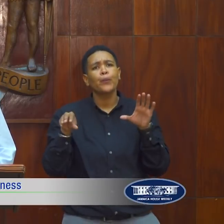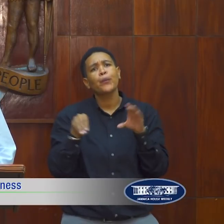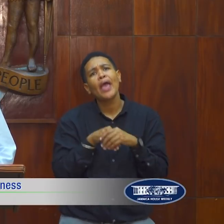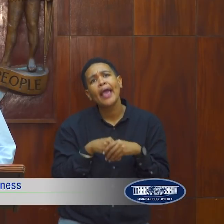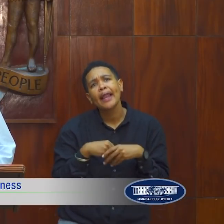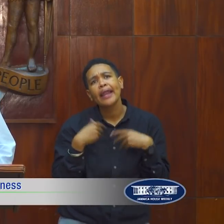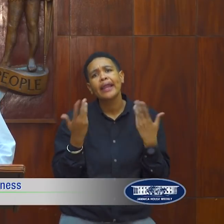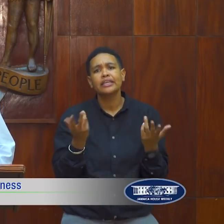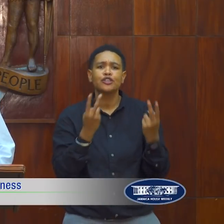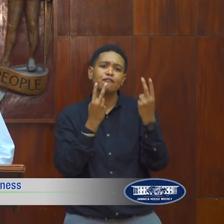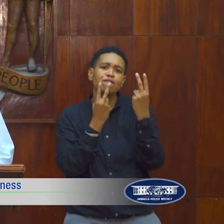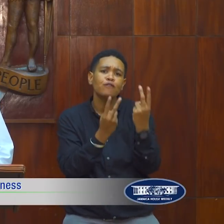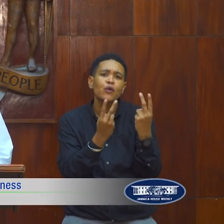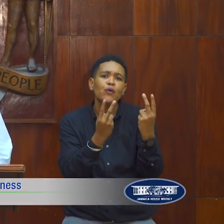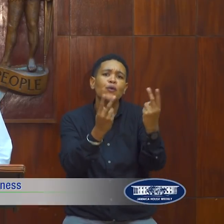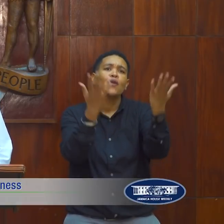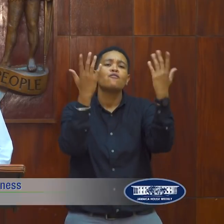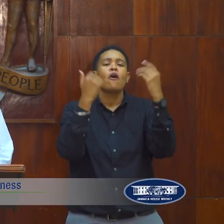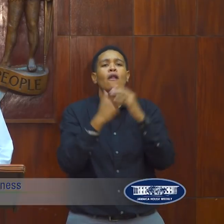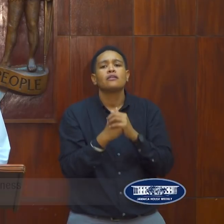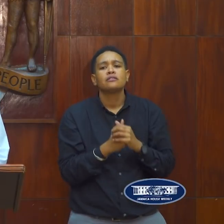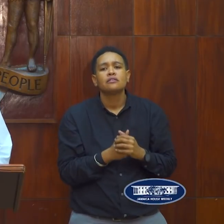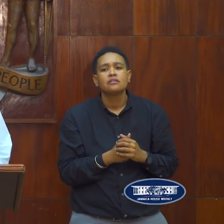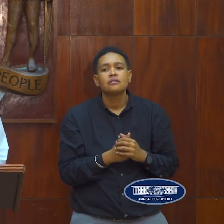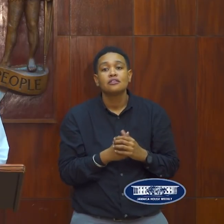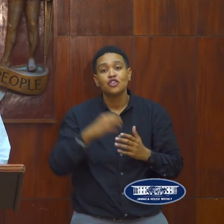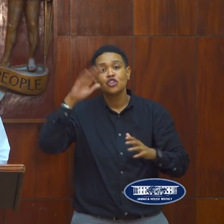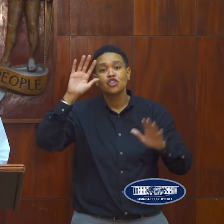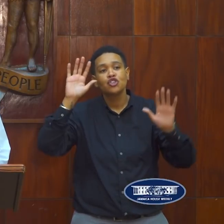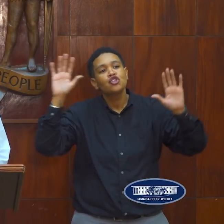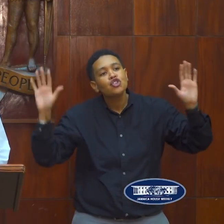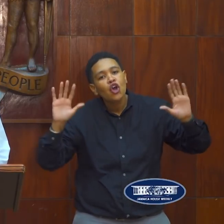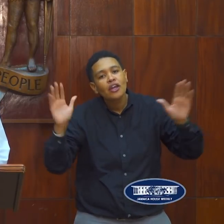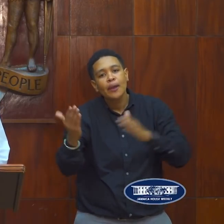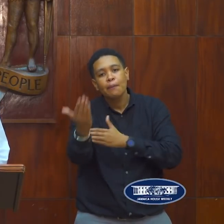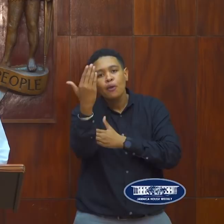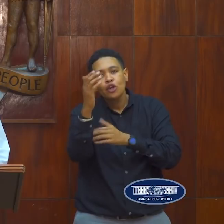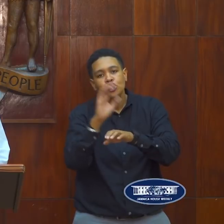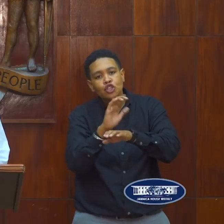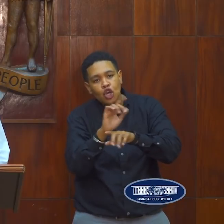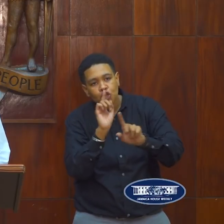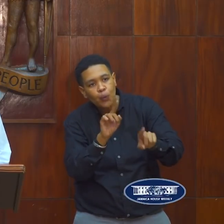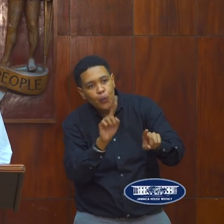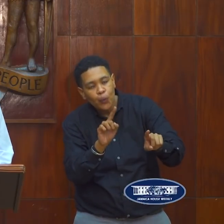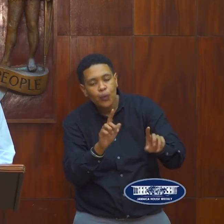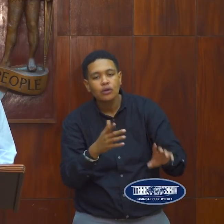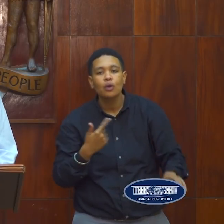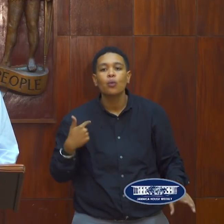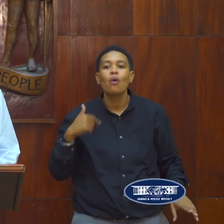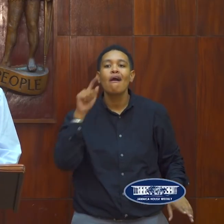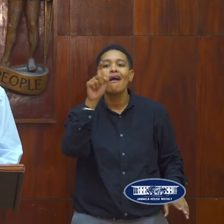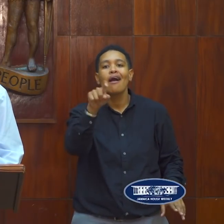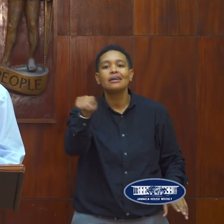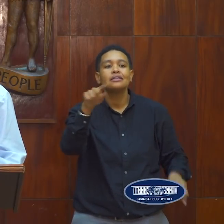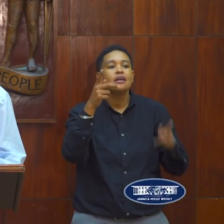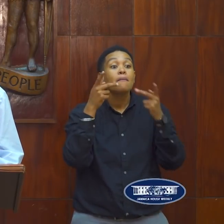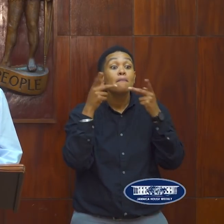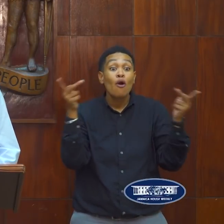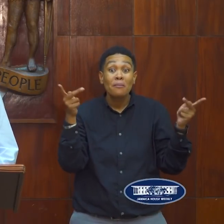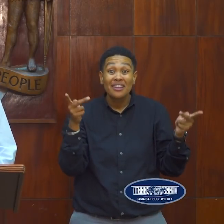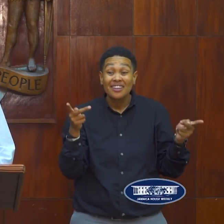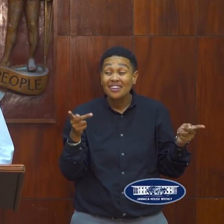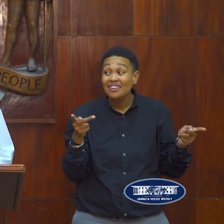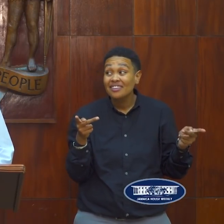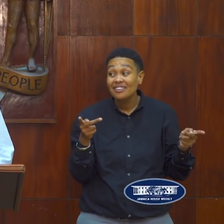and funerals and Sunday morning church service. We're asking the public, and this is